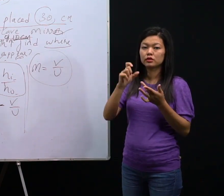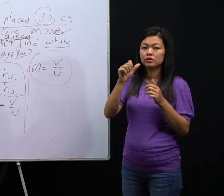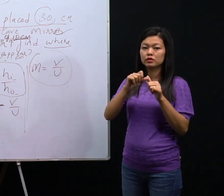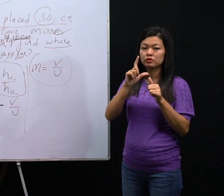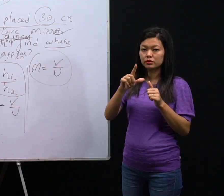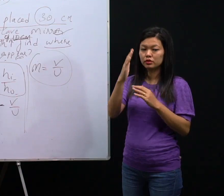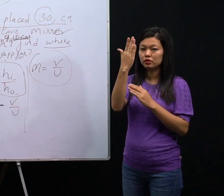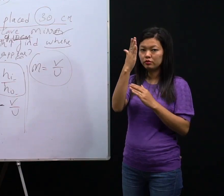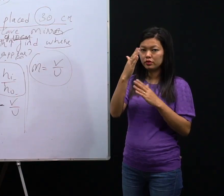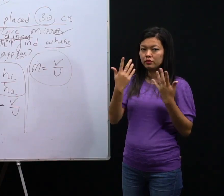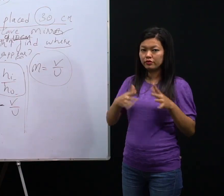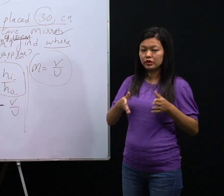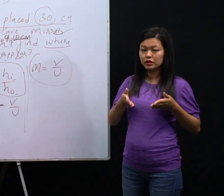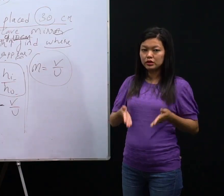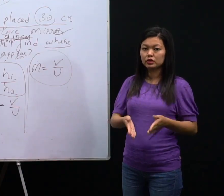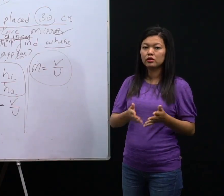lens.